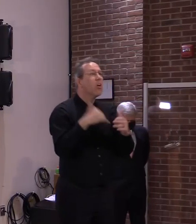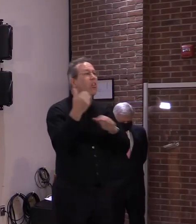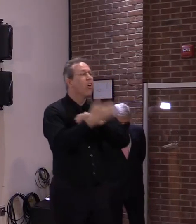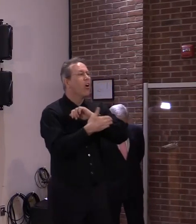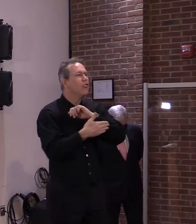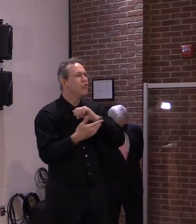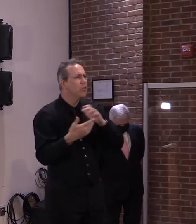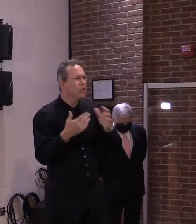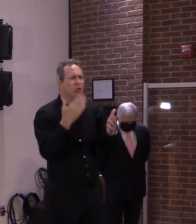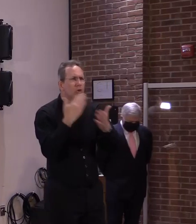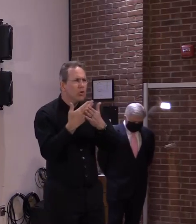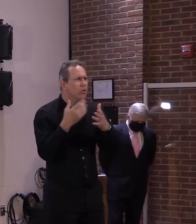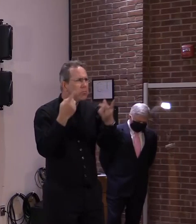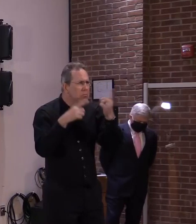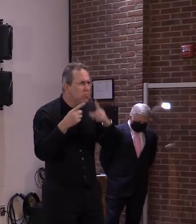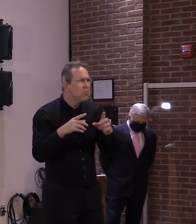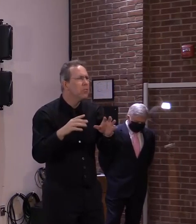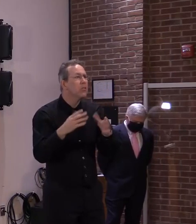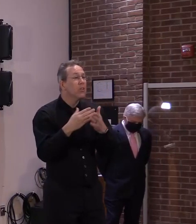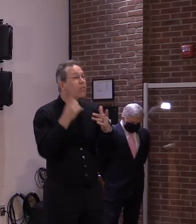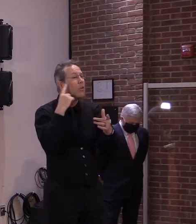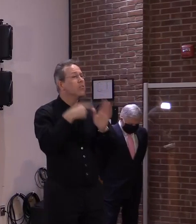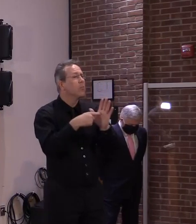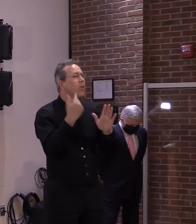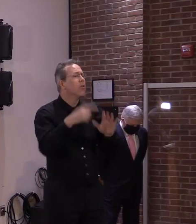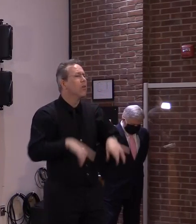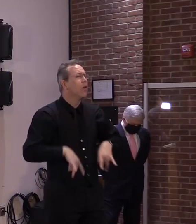way, locking down parts of the country where they've seen